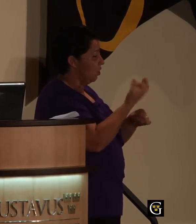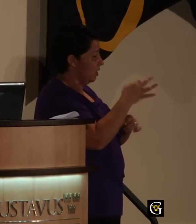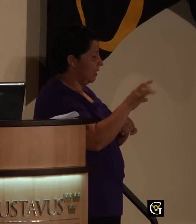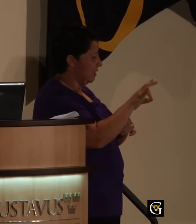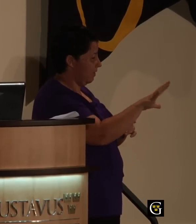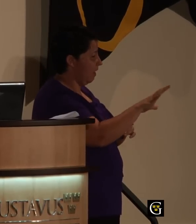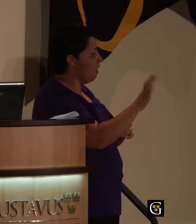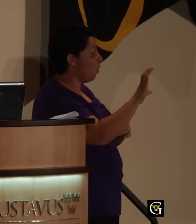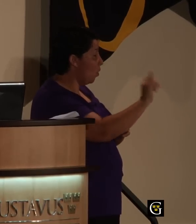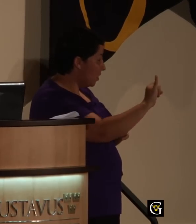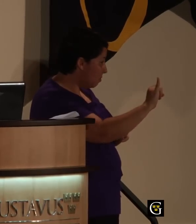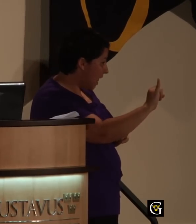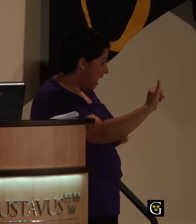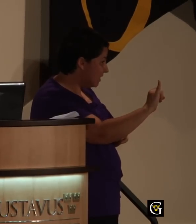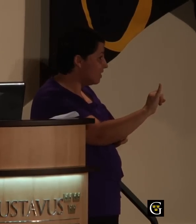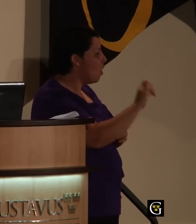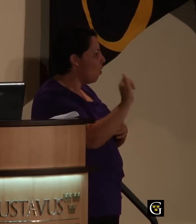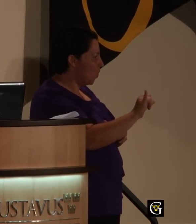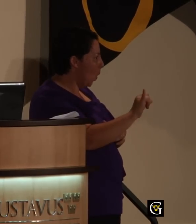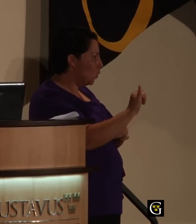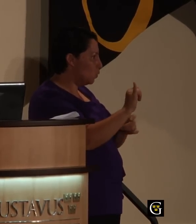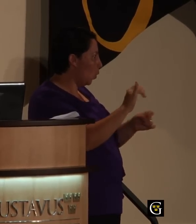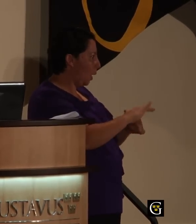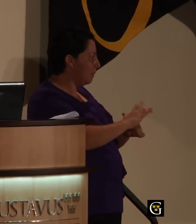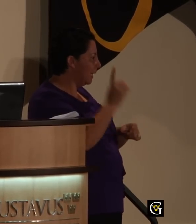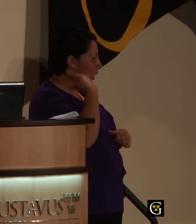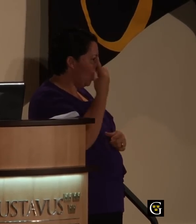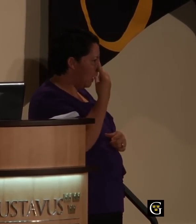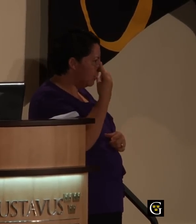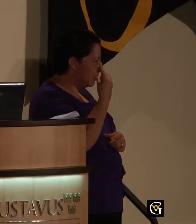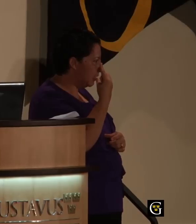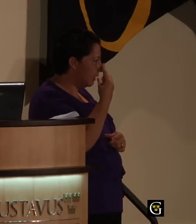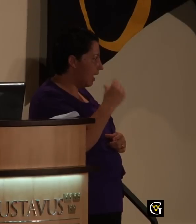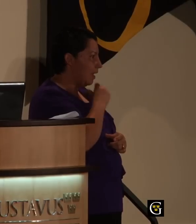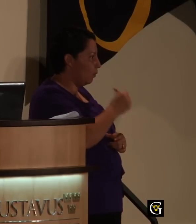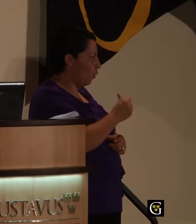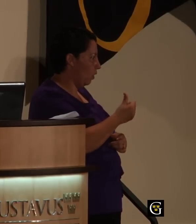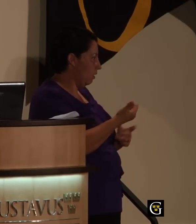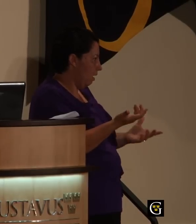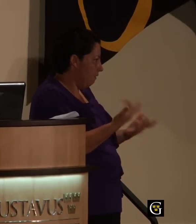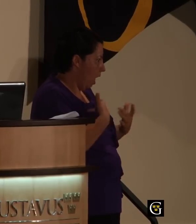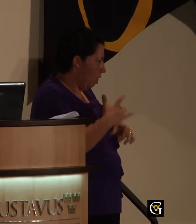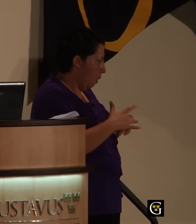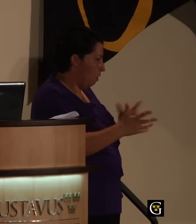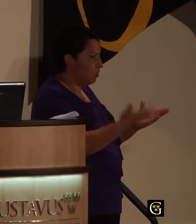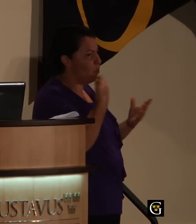were completely crazy, insane things. So with that, thank you very much for listening.